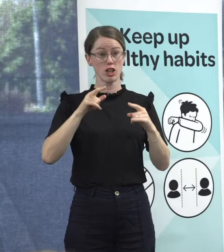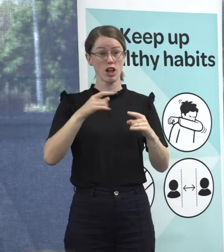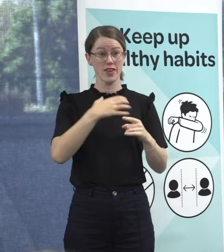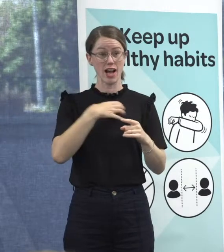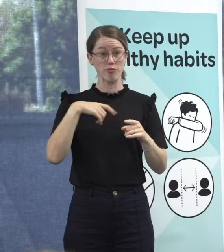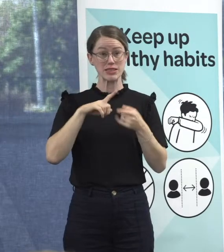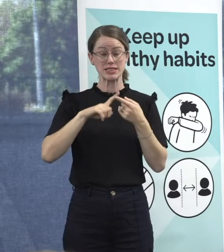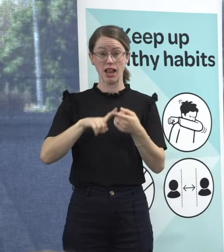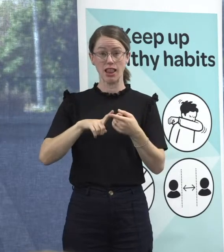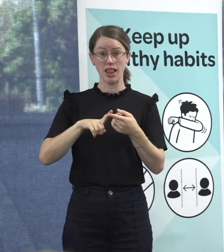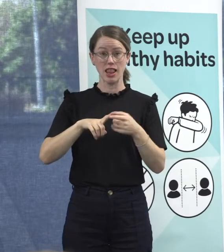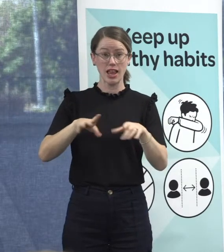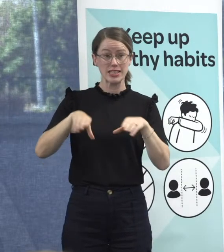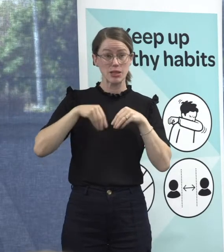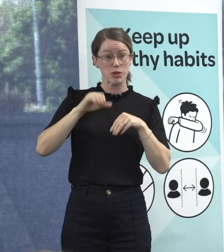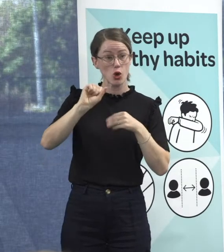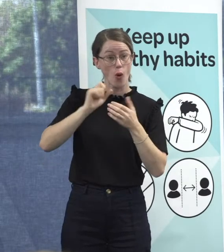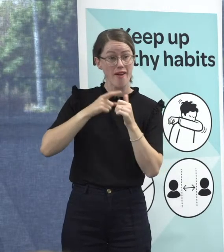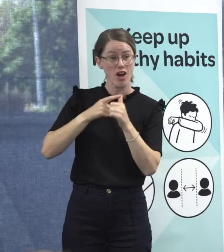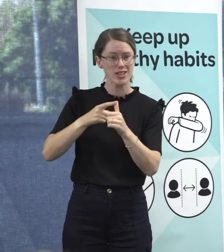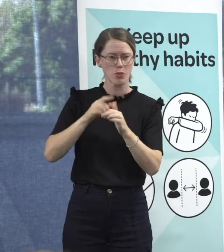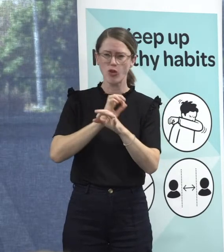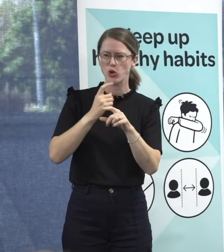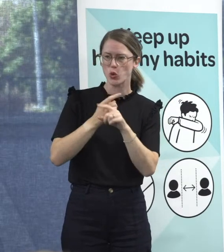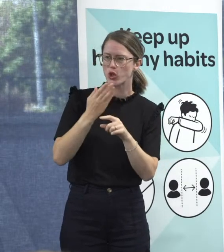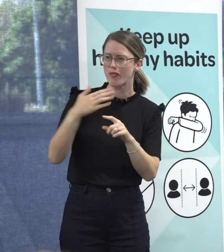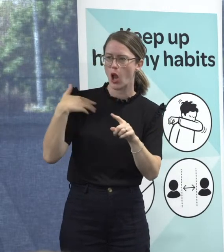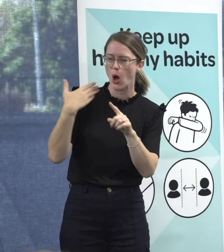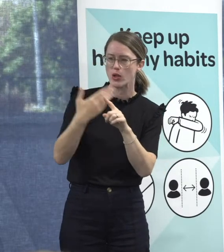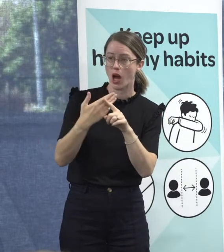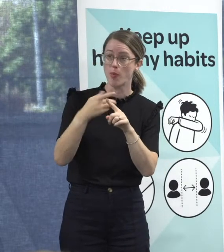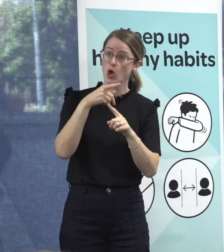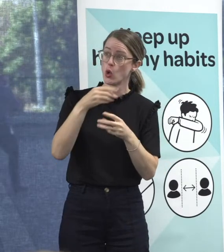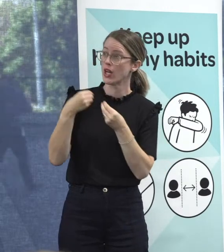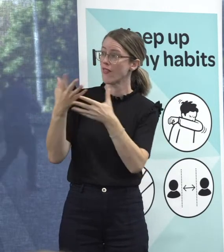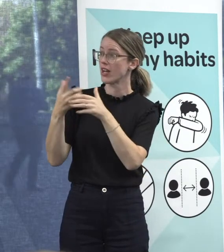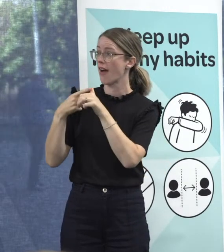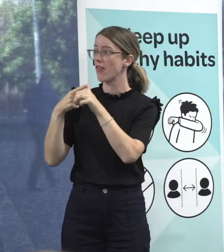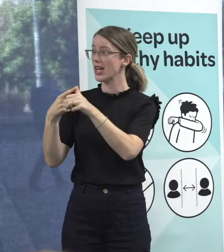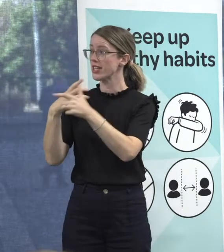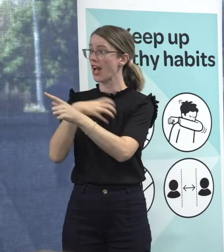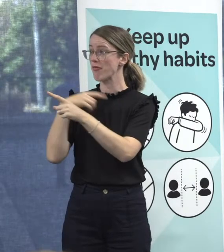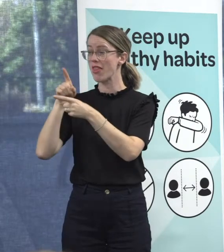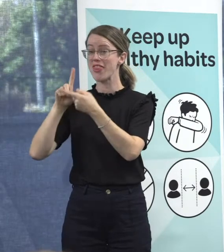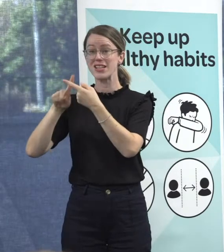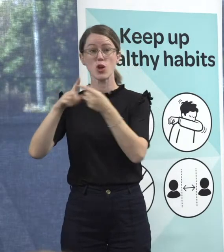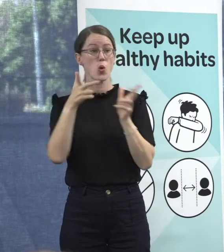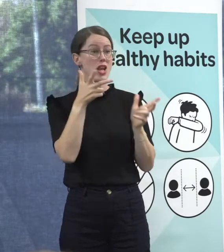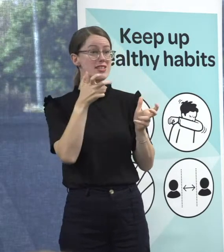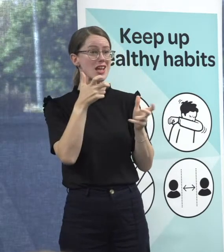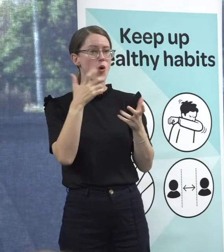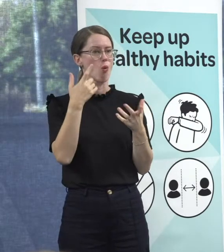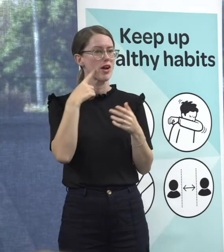first time we've been able to talk to you for a while. Are you satisfied they're still following the best health guidelines, or is it becoming more